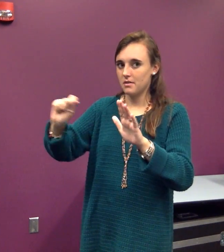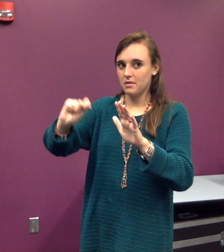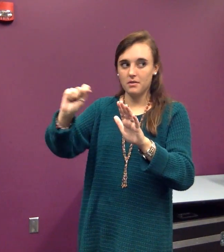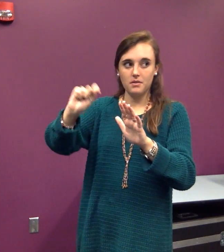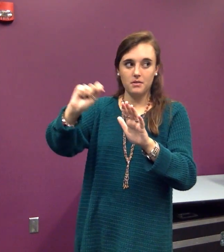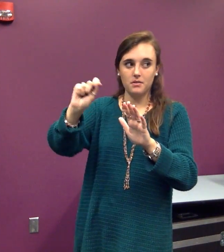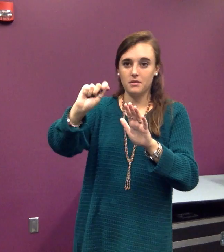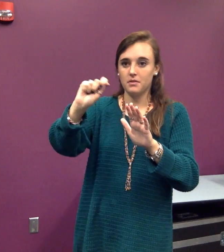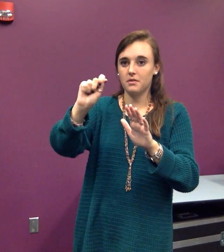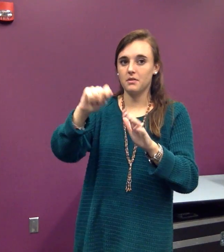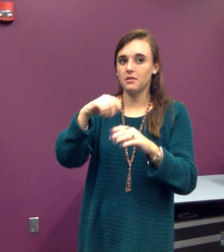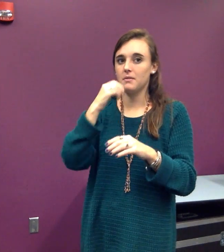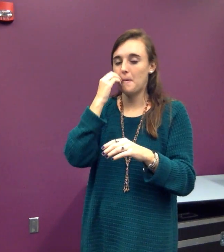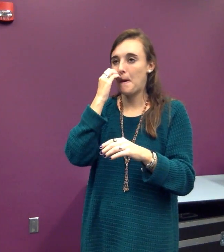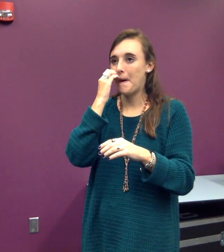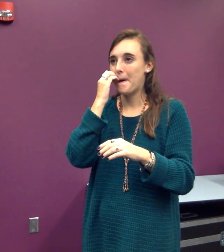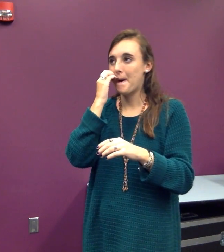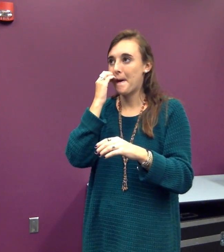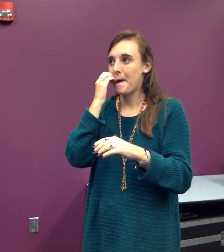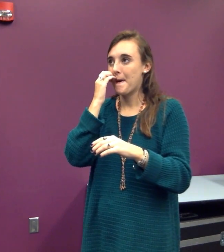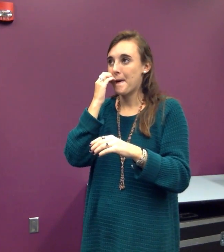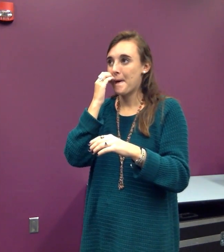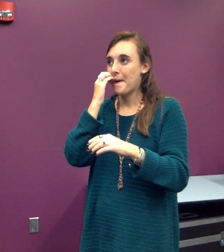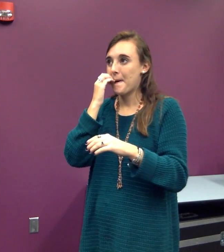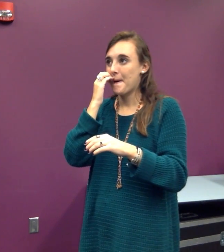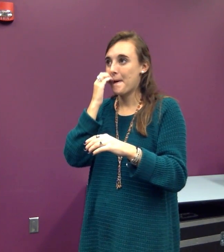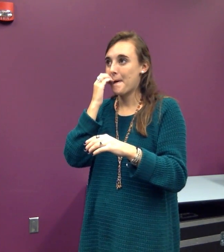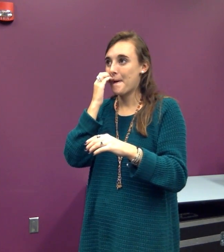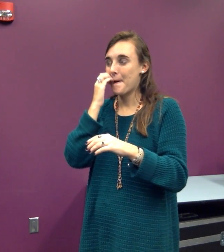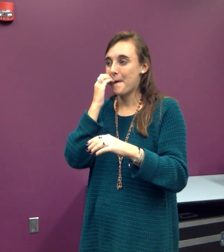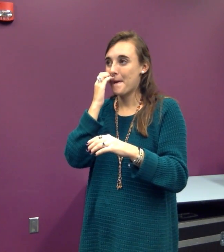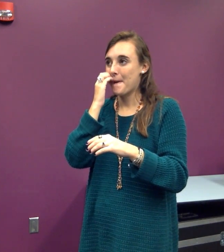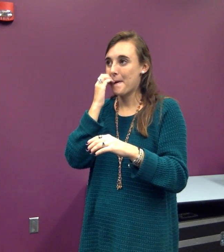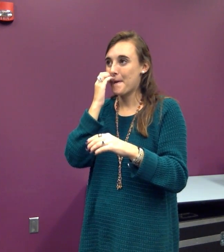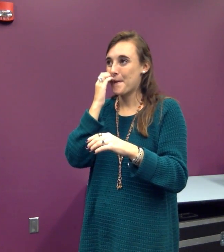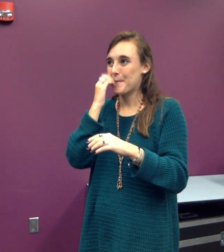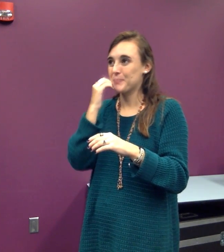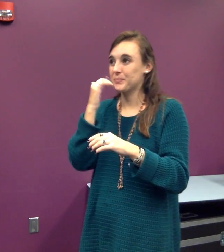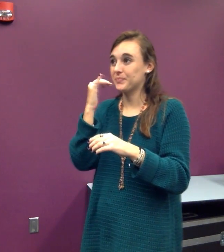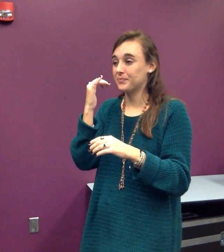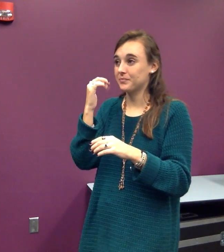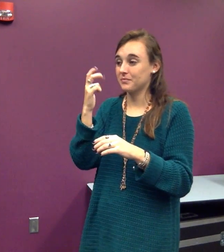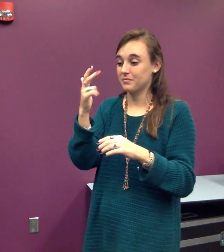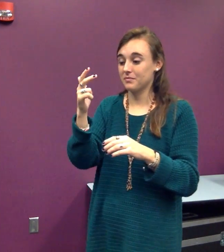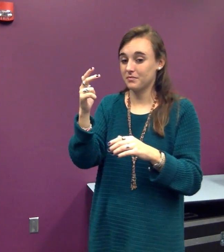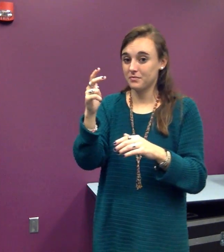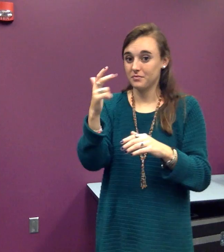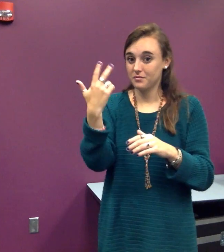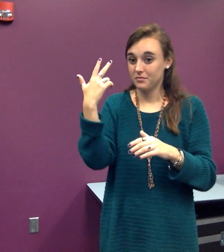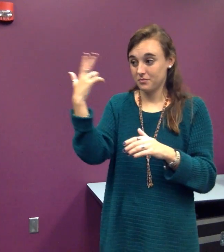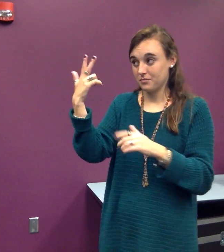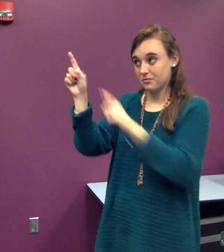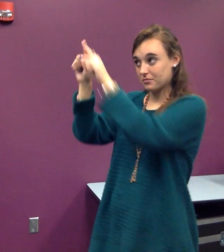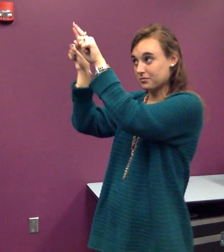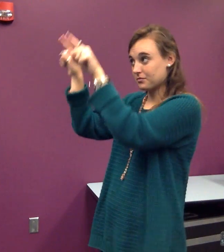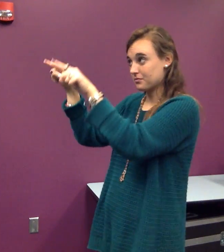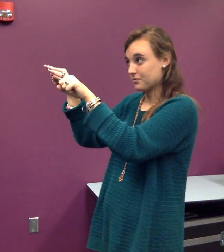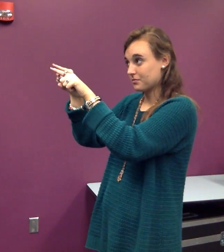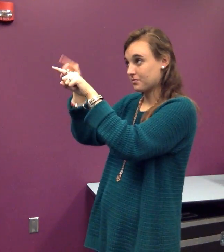have 3 cubes just hanging in suspension. Please do not erase the vanishing point. I always want to